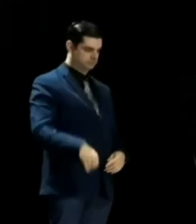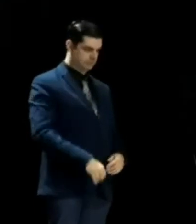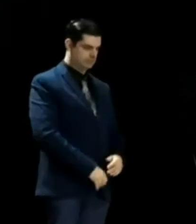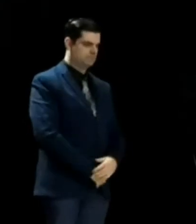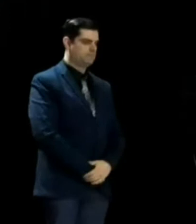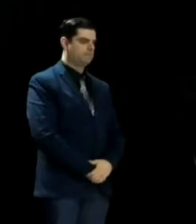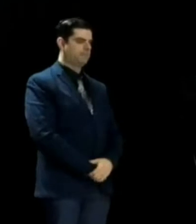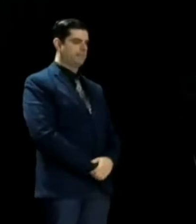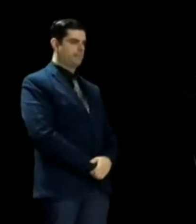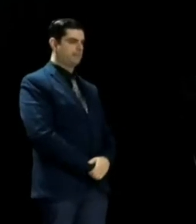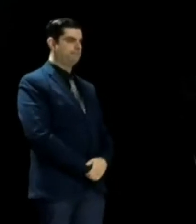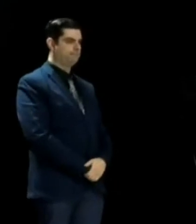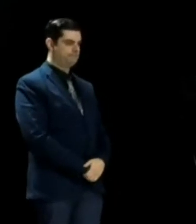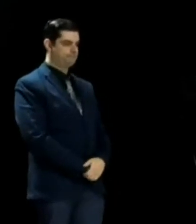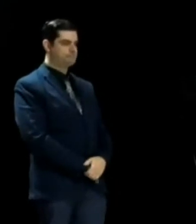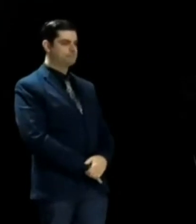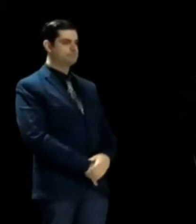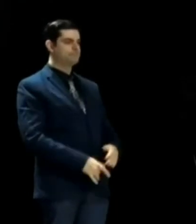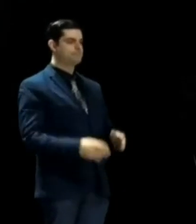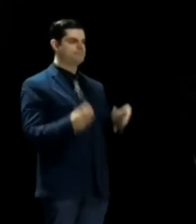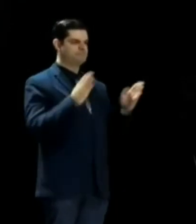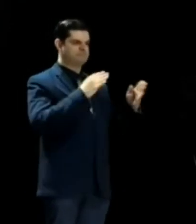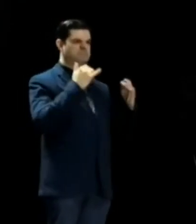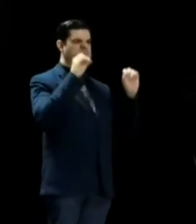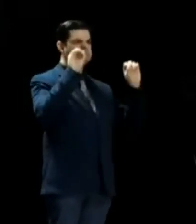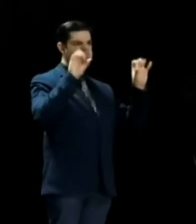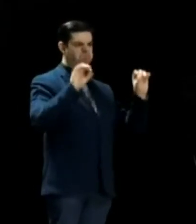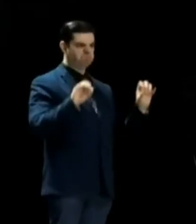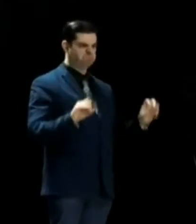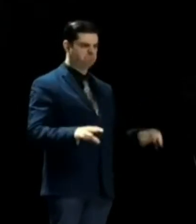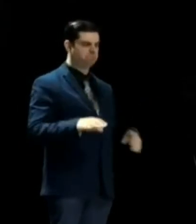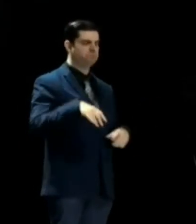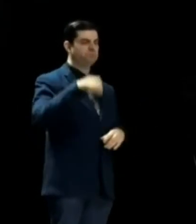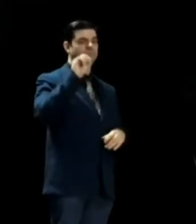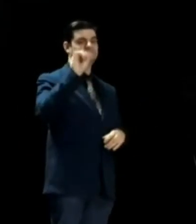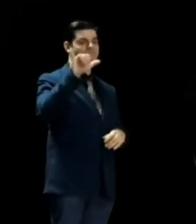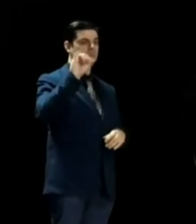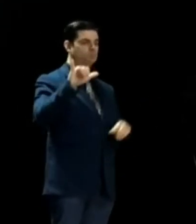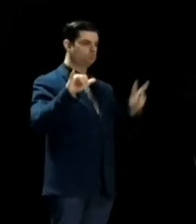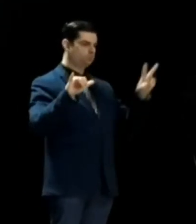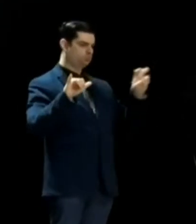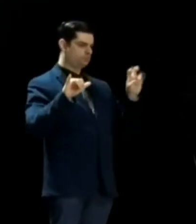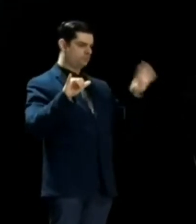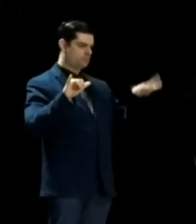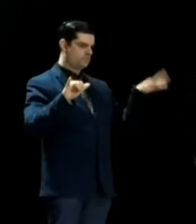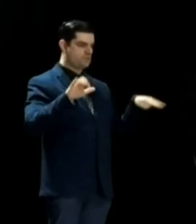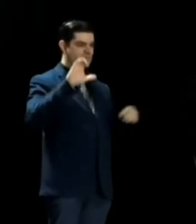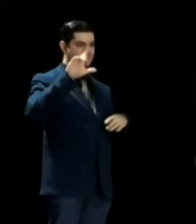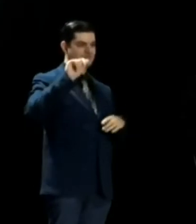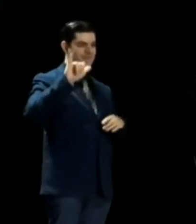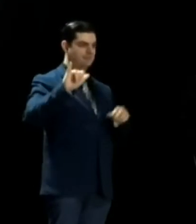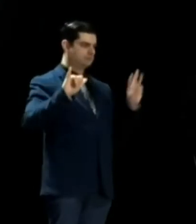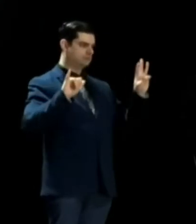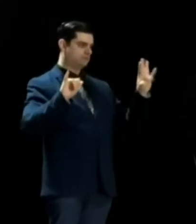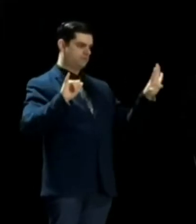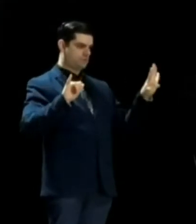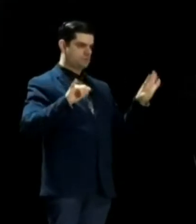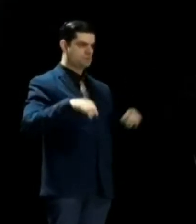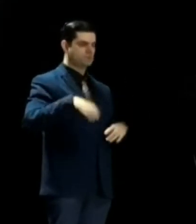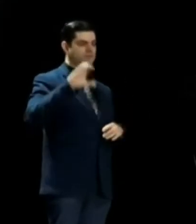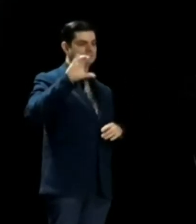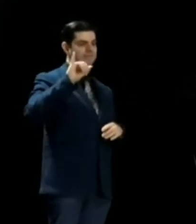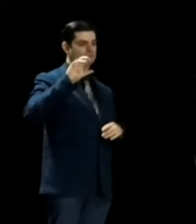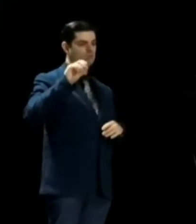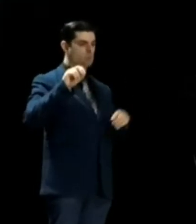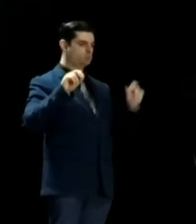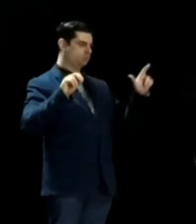of Manlius, 43. Town of Salina, 35. Town of DeWitt, 33. Town of Camillus, 32. Town of